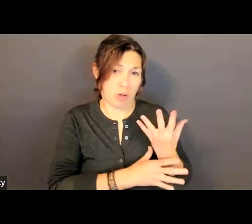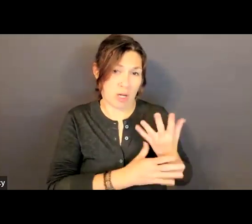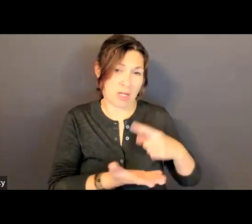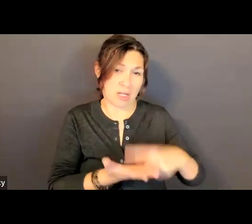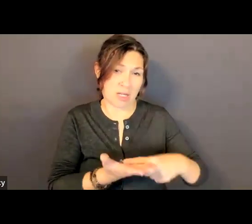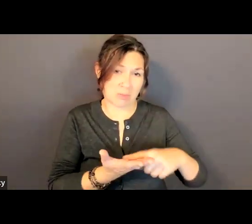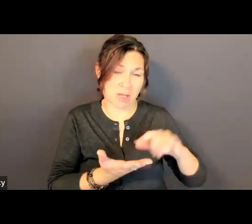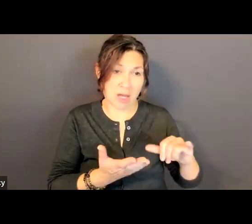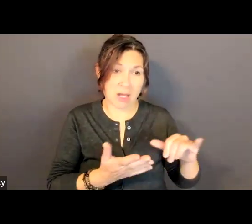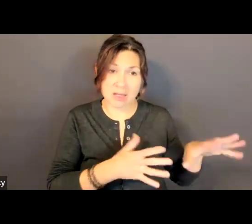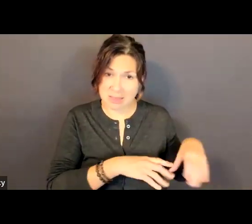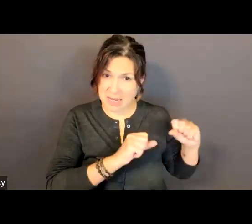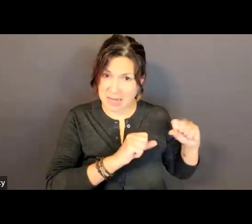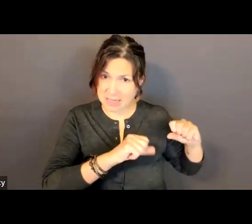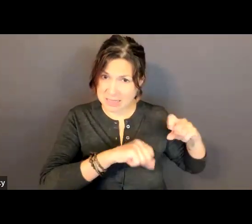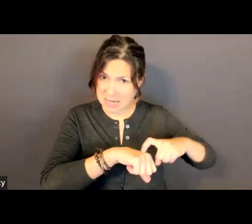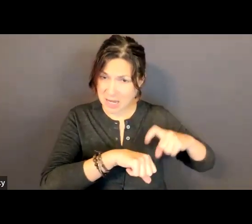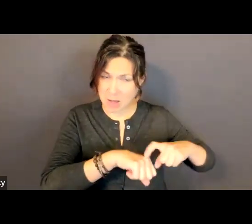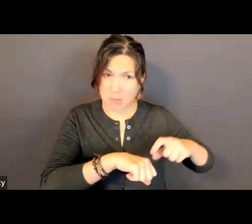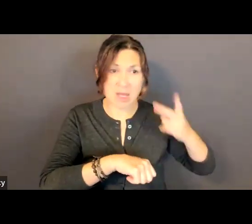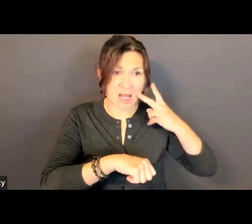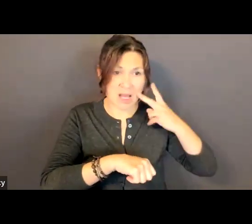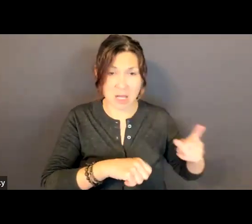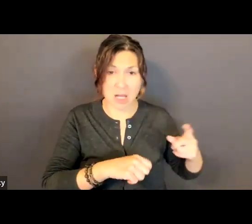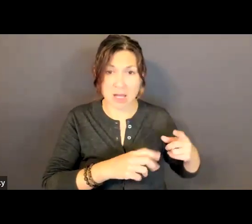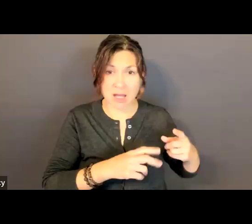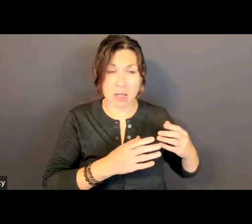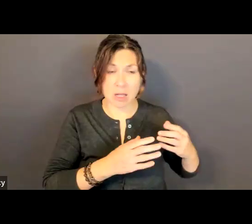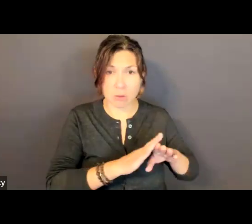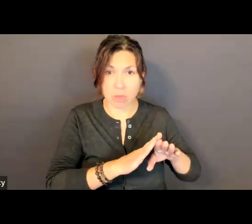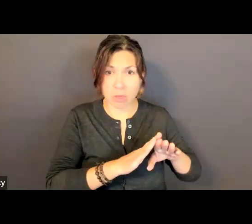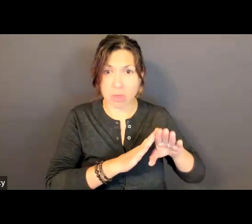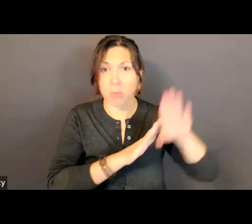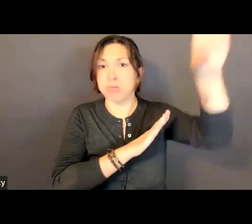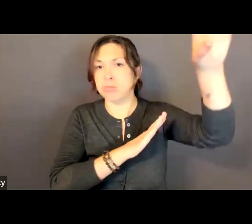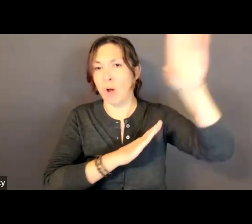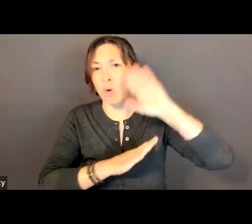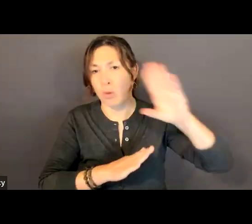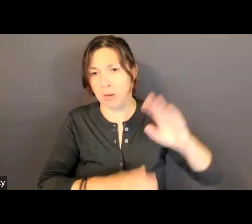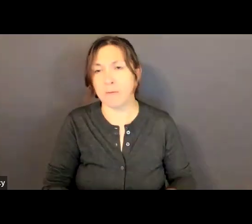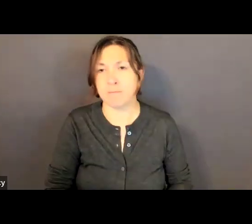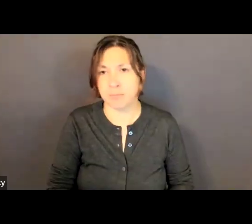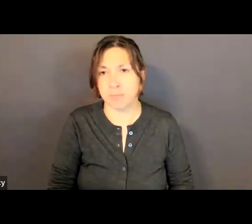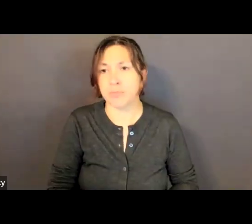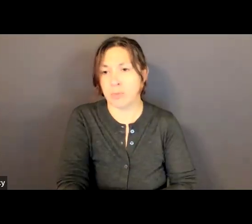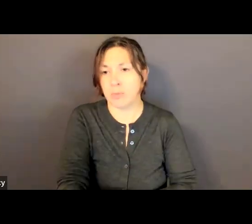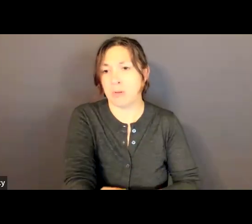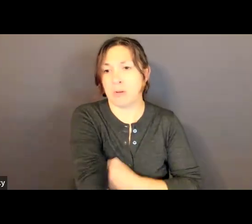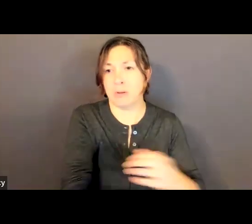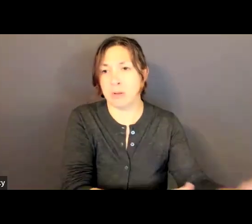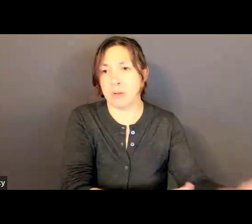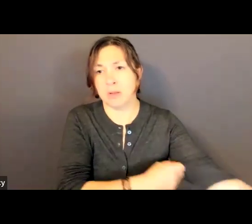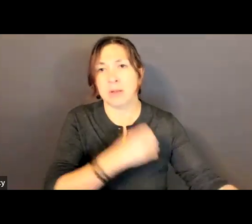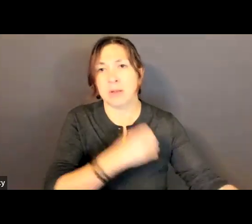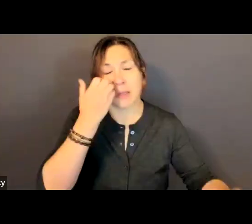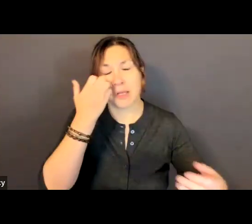goes well, we're going to see that growth accelerate and continue over time. So I think you're identifying a tension that is something